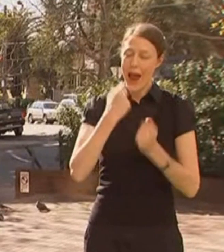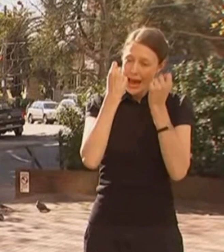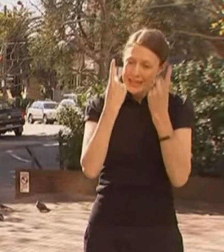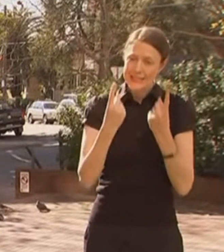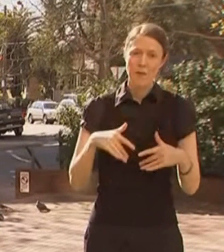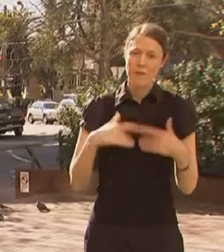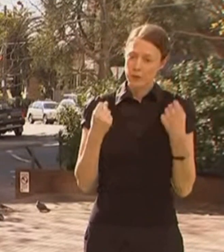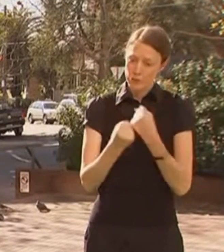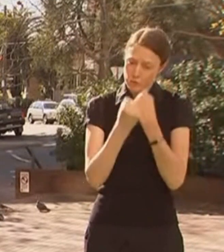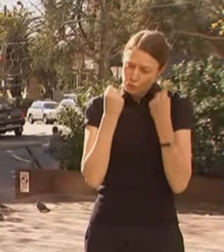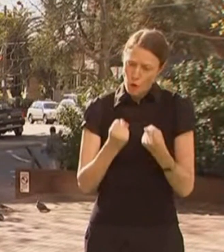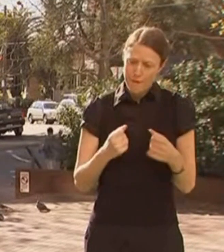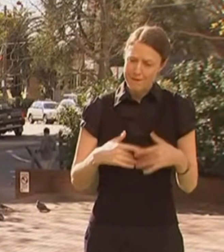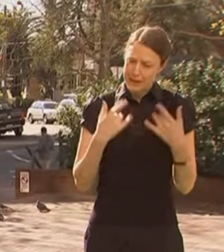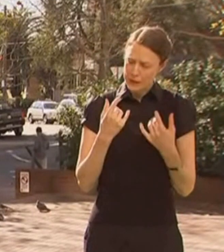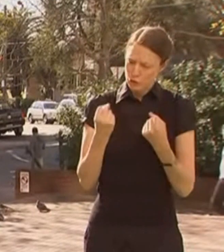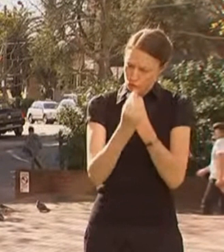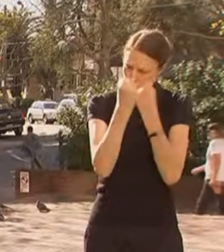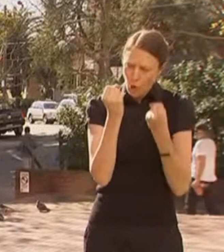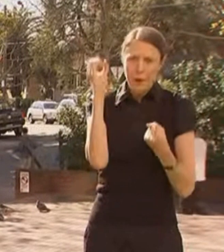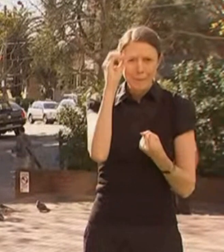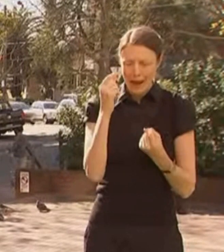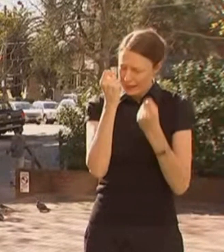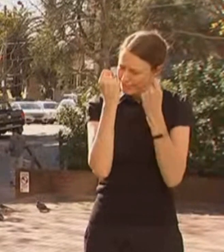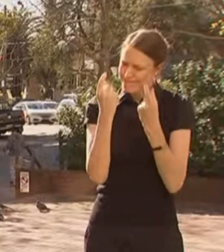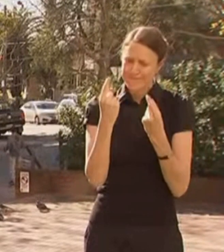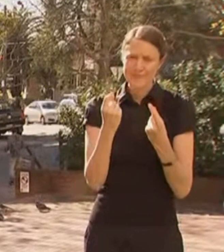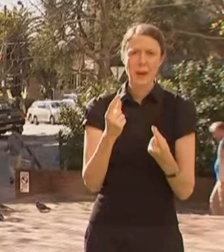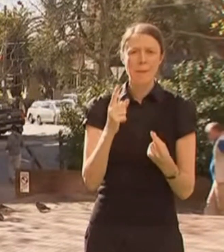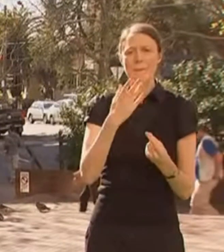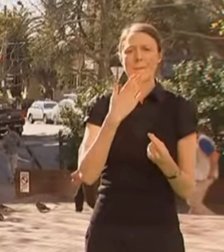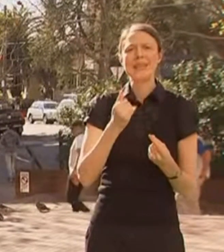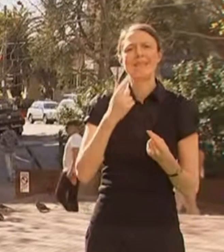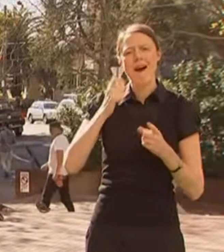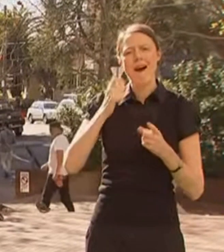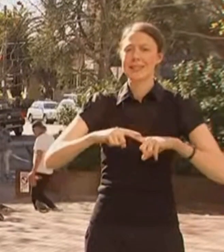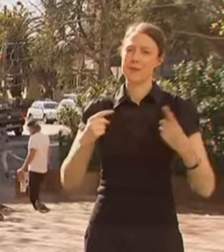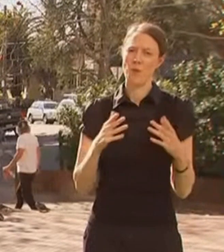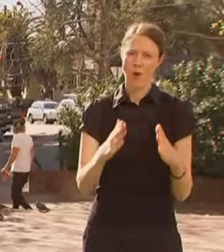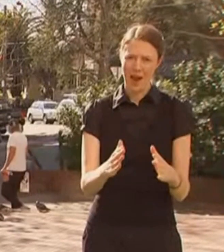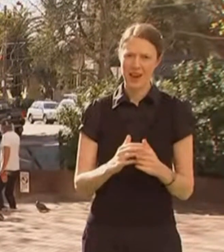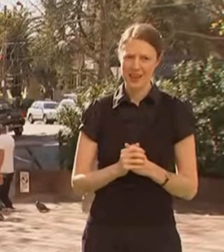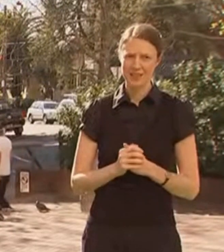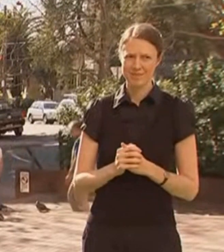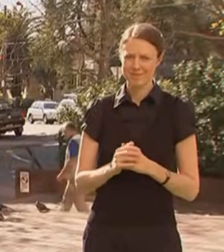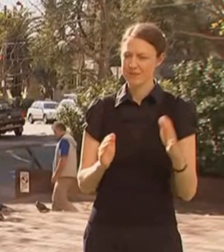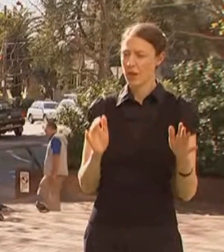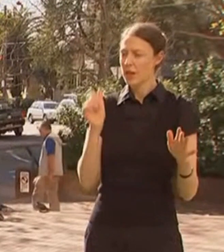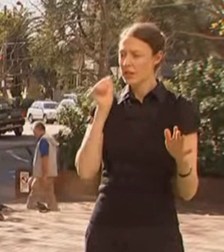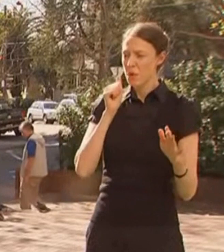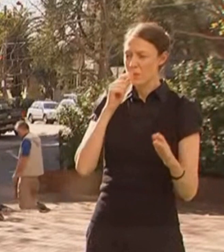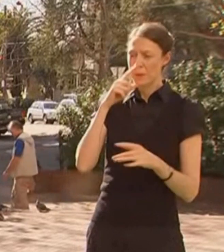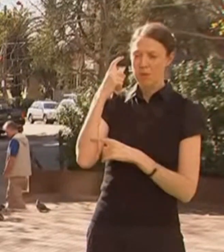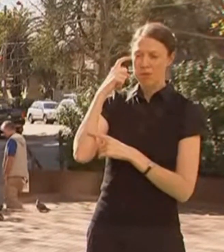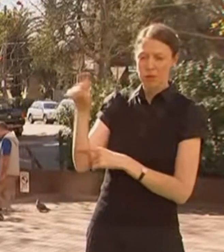flagrantly breaches the restrictions, irrespective of how passionately I or anybody else feel about the issue, we need to take this action, and we don't do it